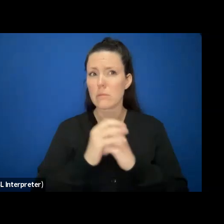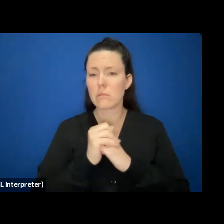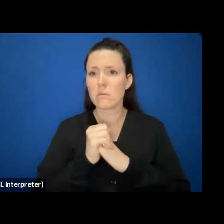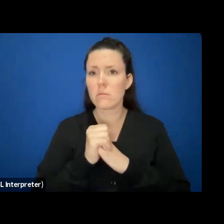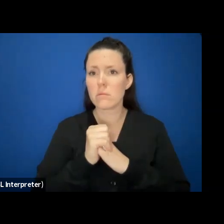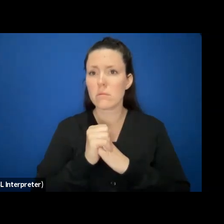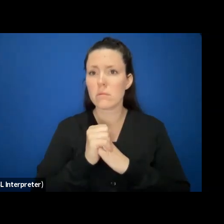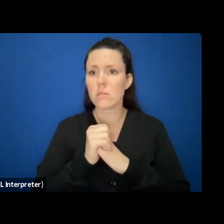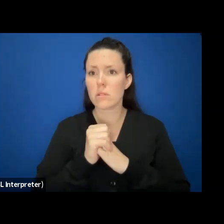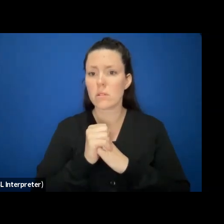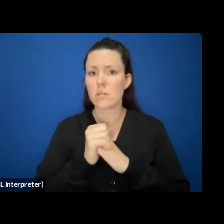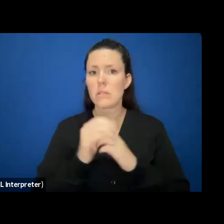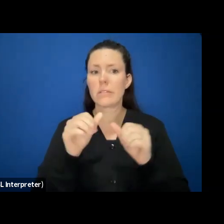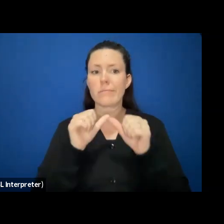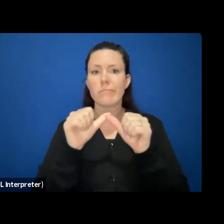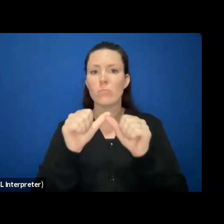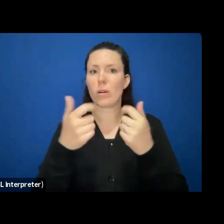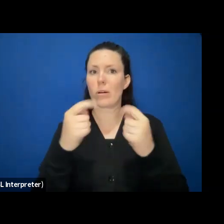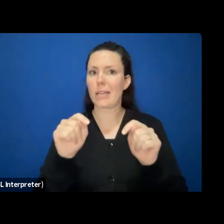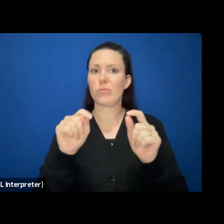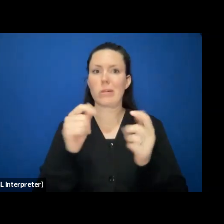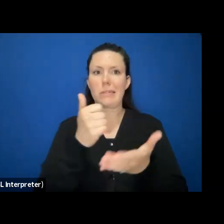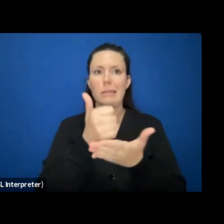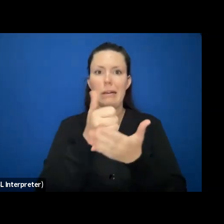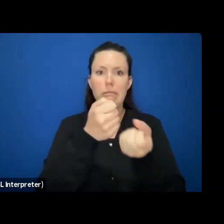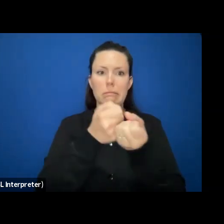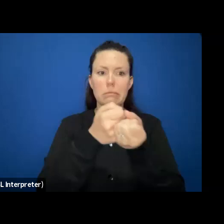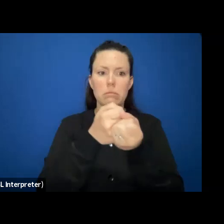will keep trying to give tips.